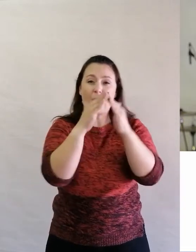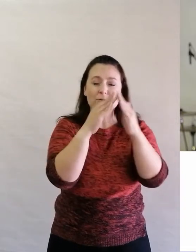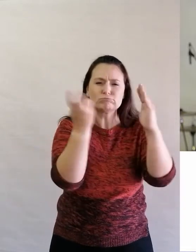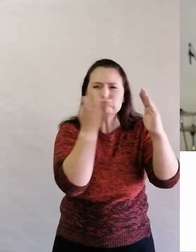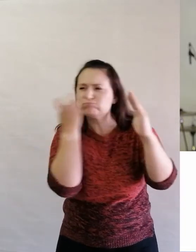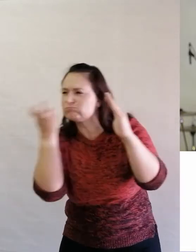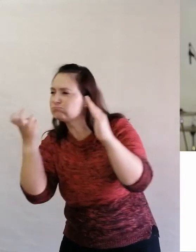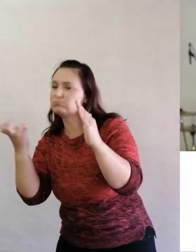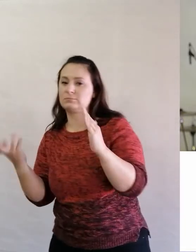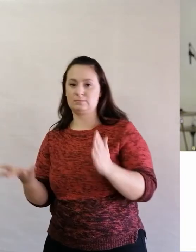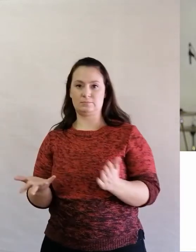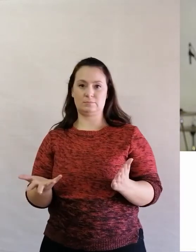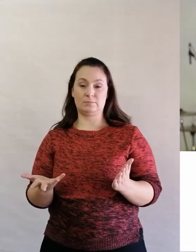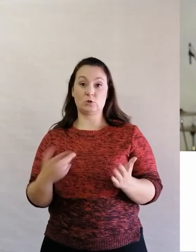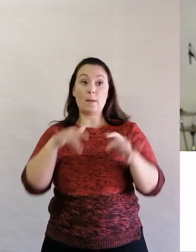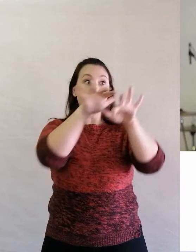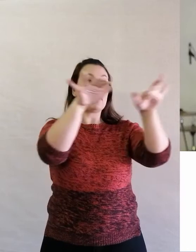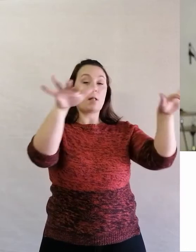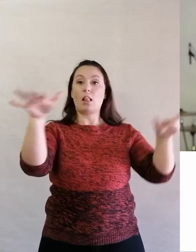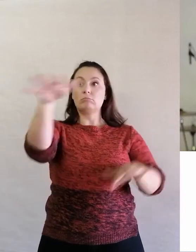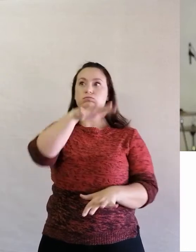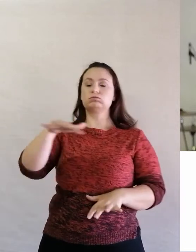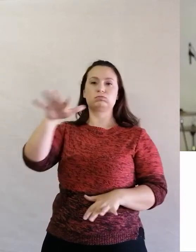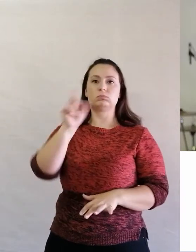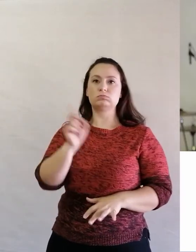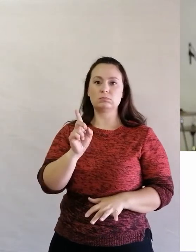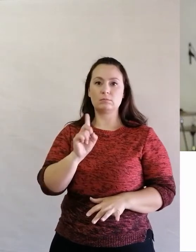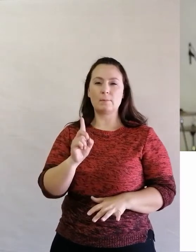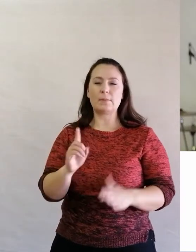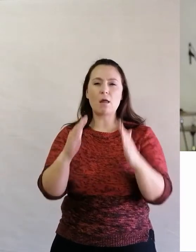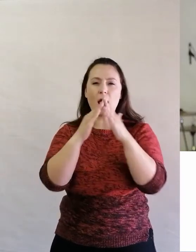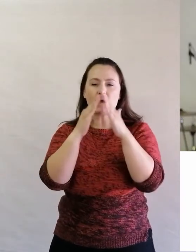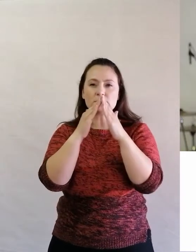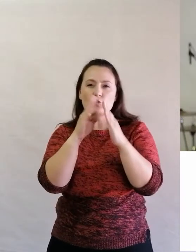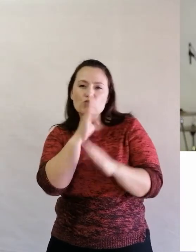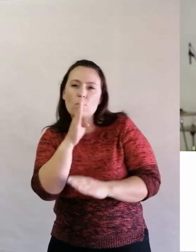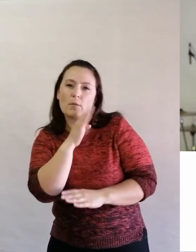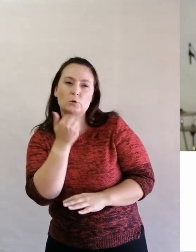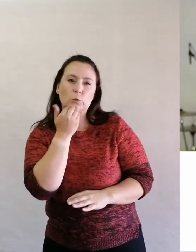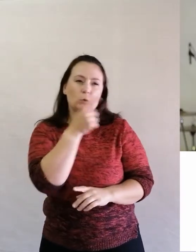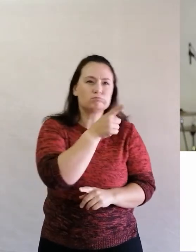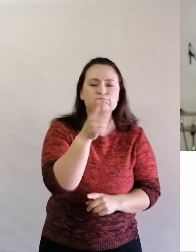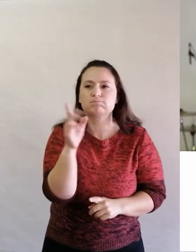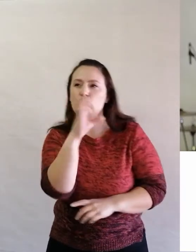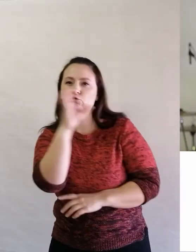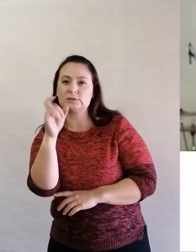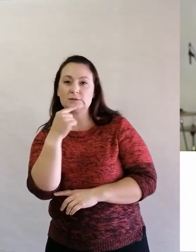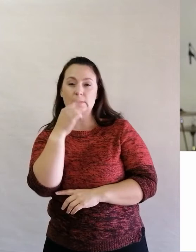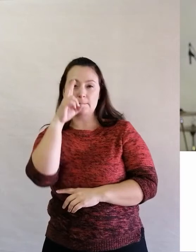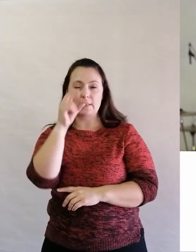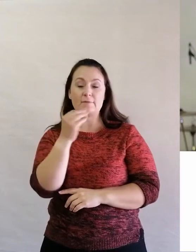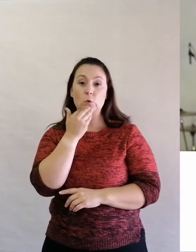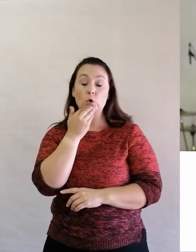to house. It's not just looking for public demonstrations, but he's kind of picking up rumors of who possibly could be a Christian. And